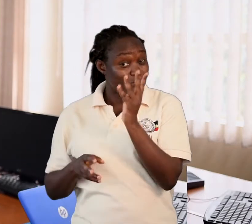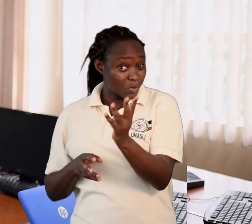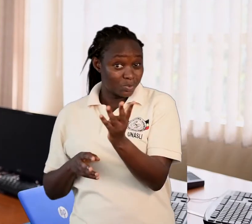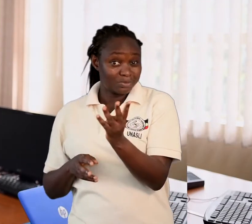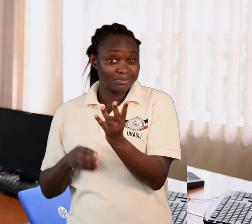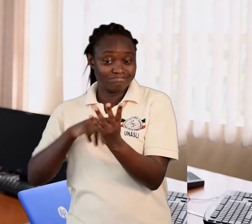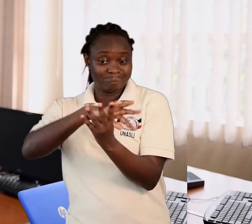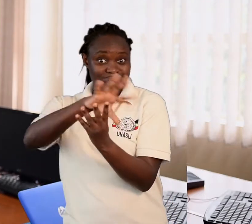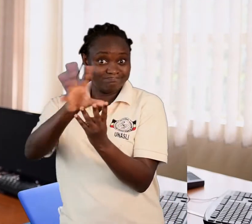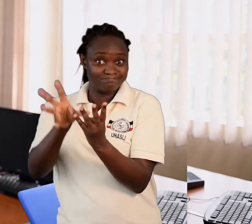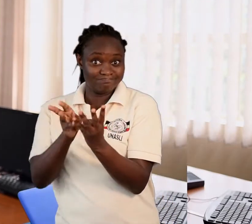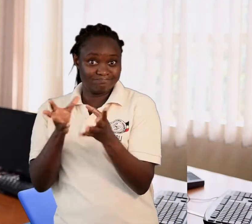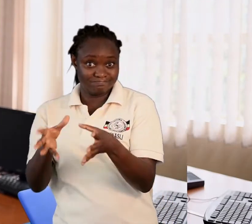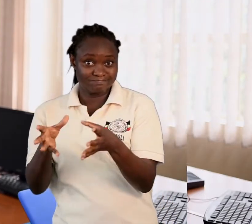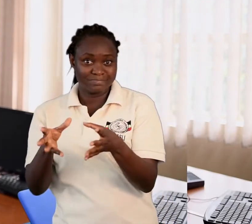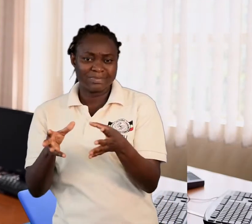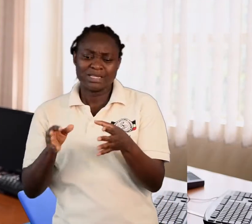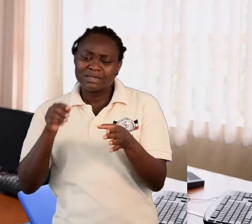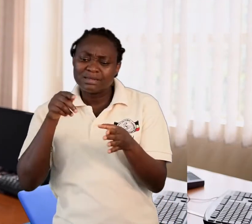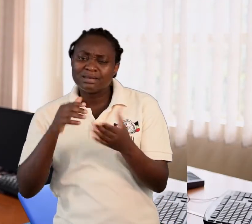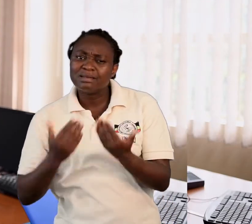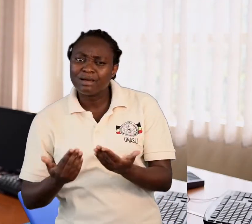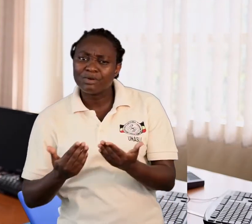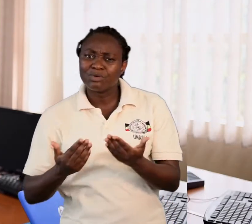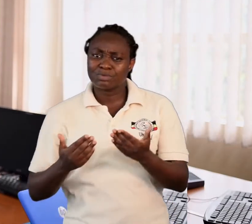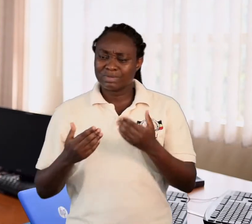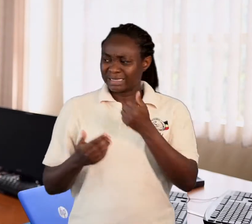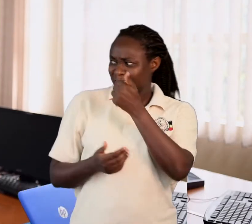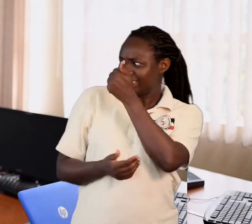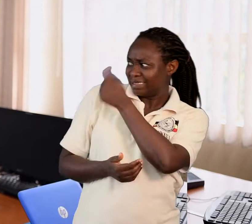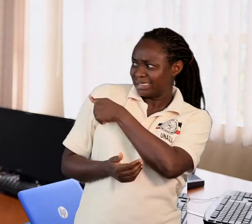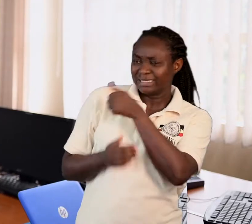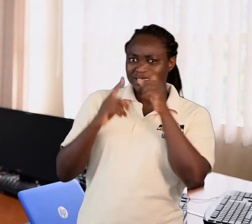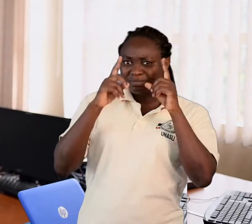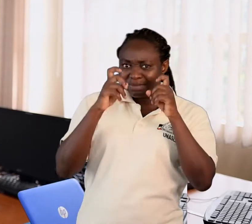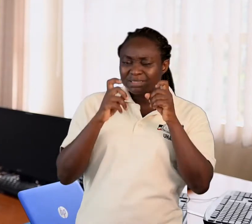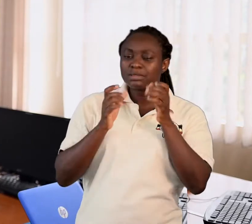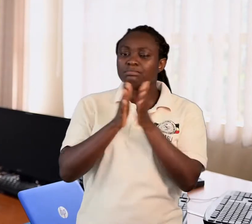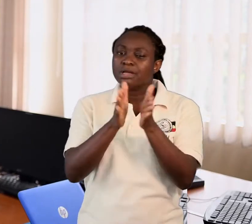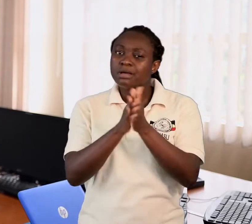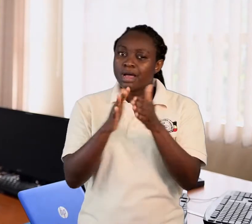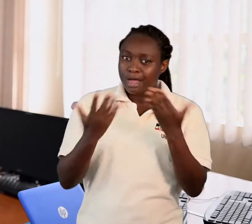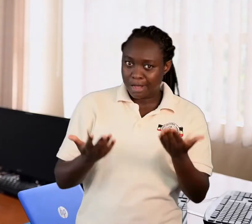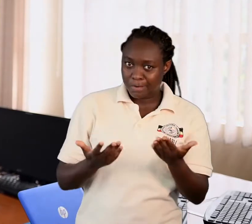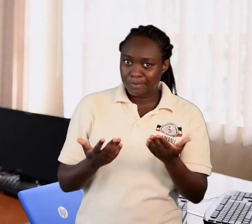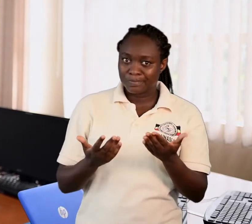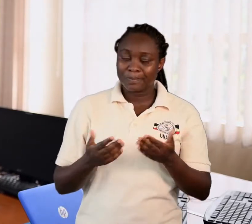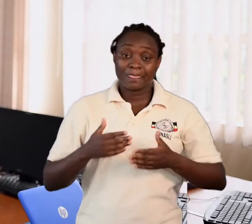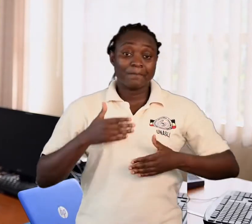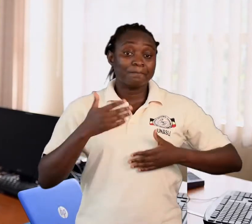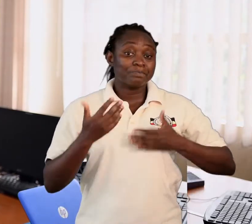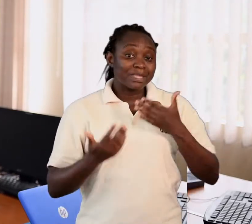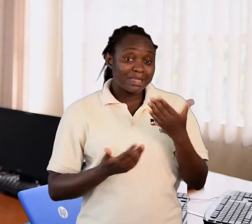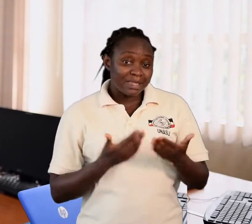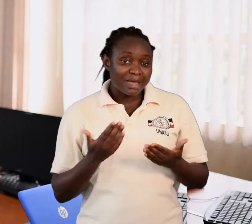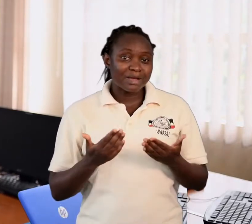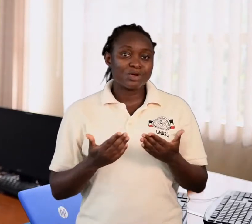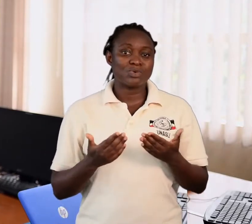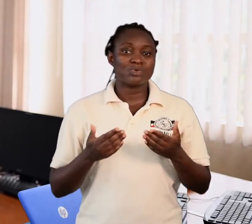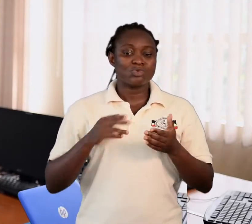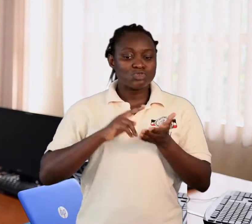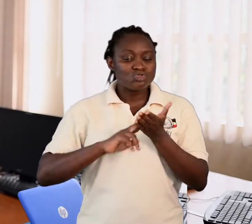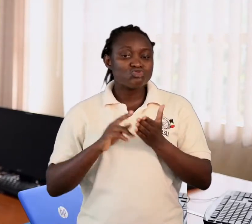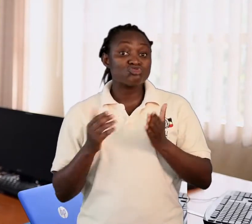Specifically, to explain what is happening in each picture, we shall use the knowledge of a new